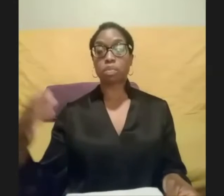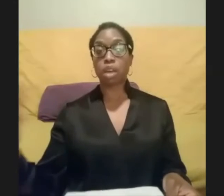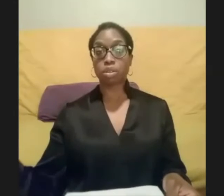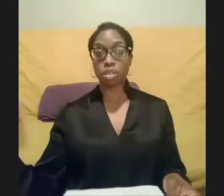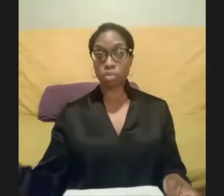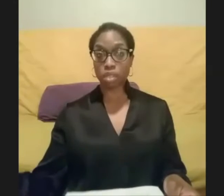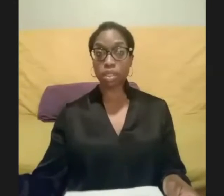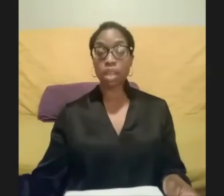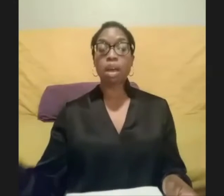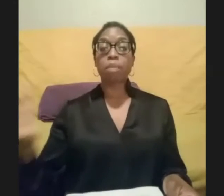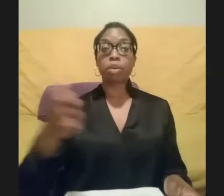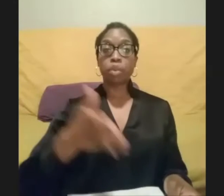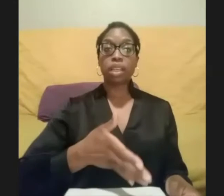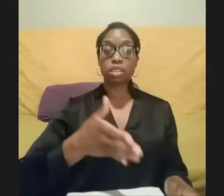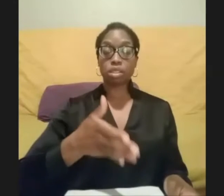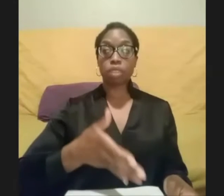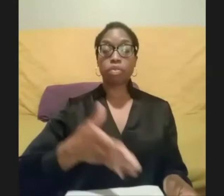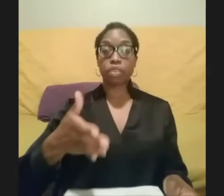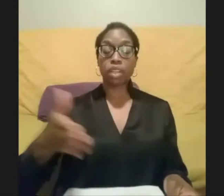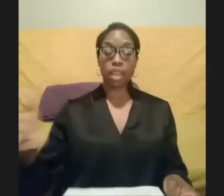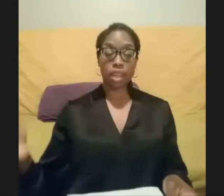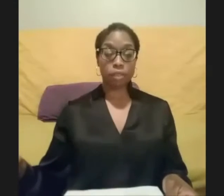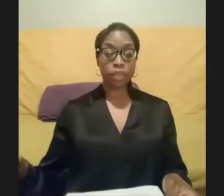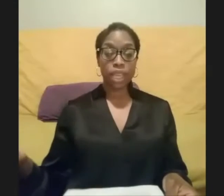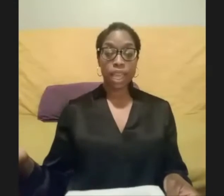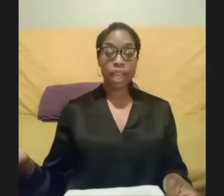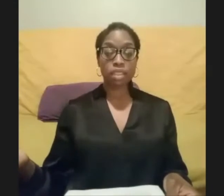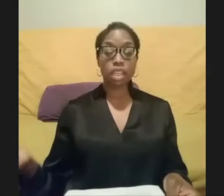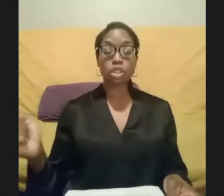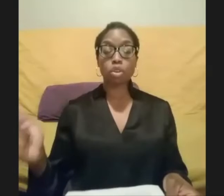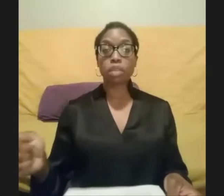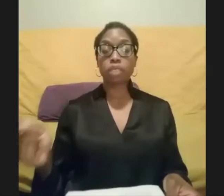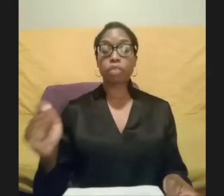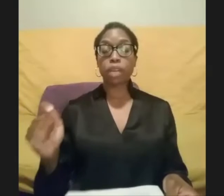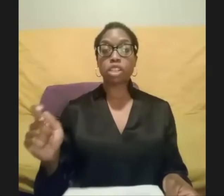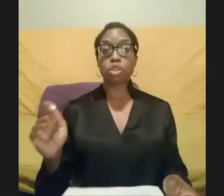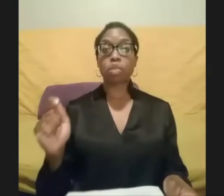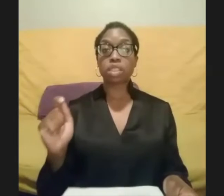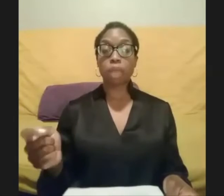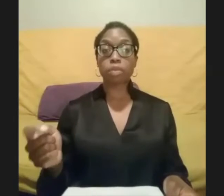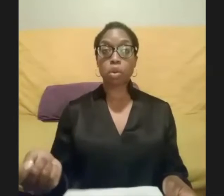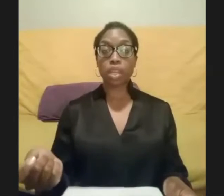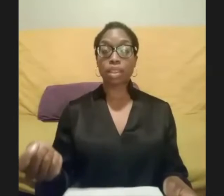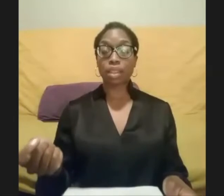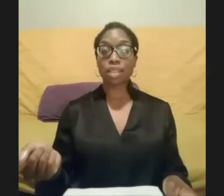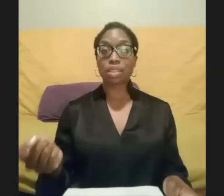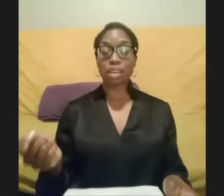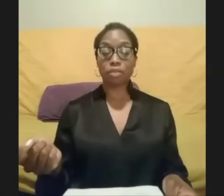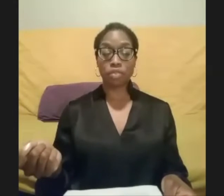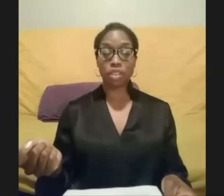other symptoms, but really it's a start from 50 to 80. And it's normally for patients who have stopped smoking in the last 10 to 15